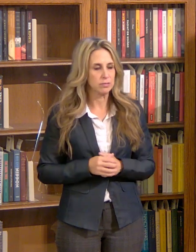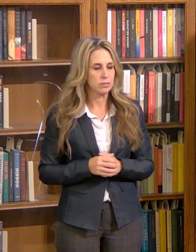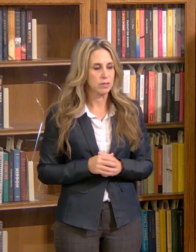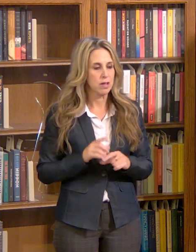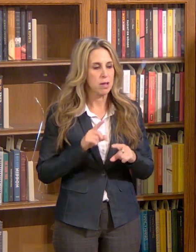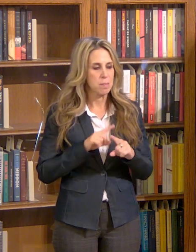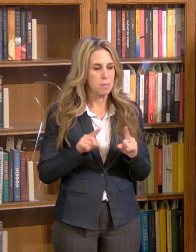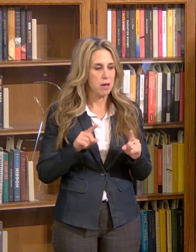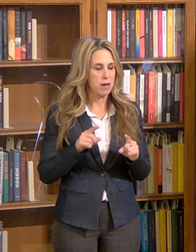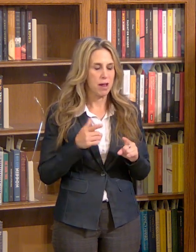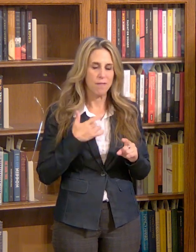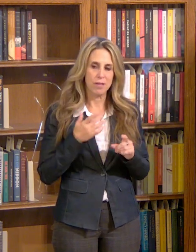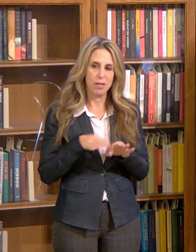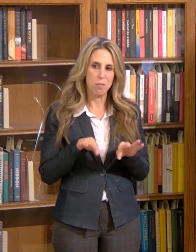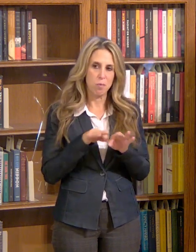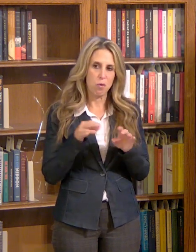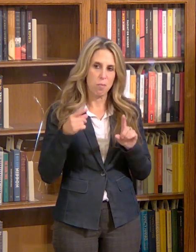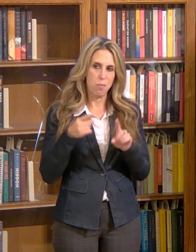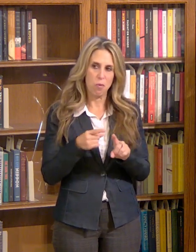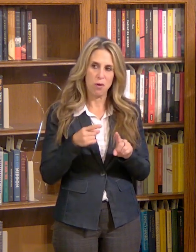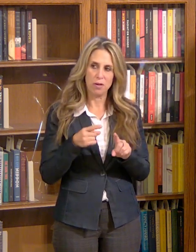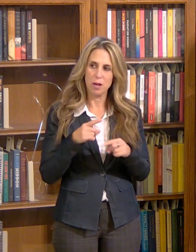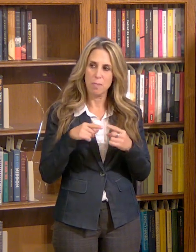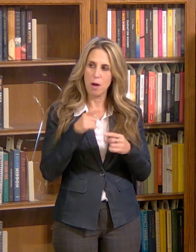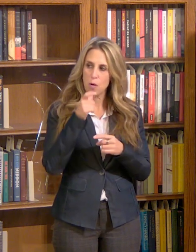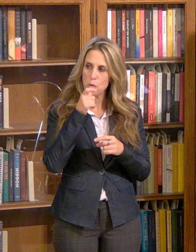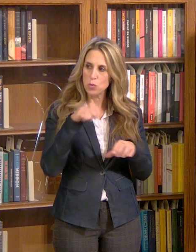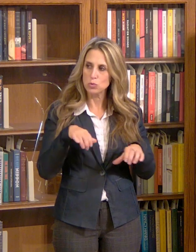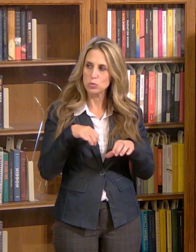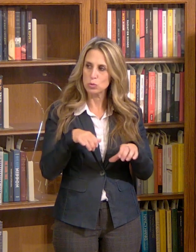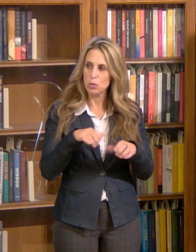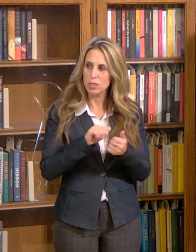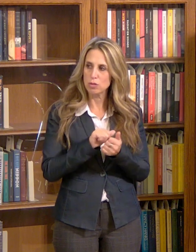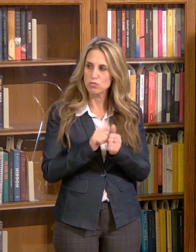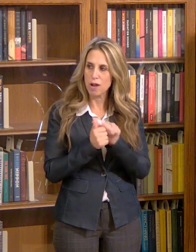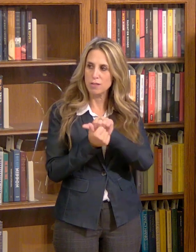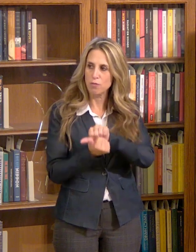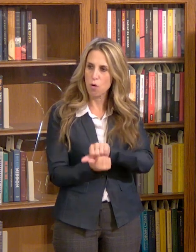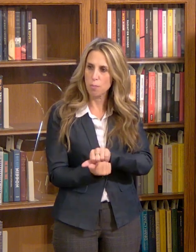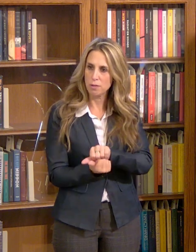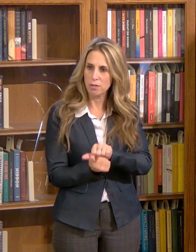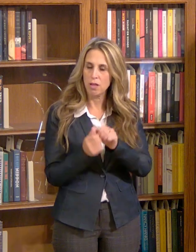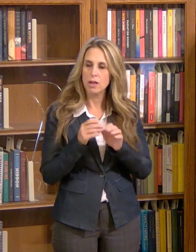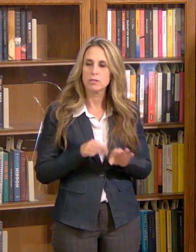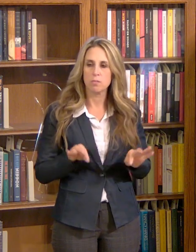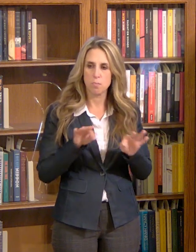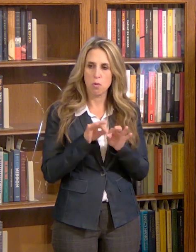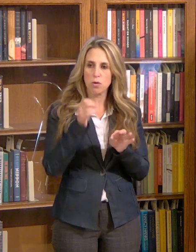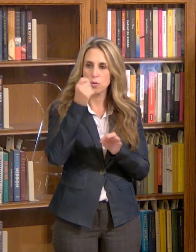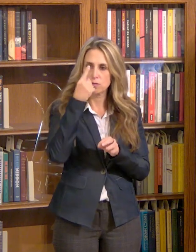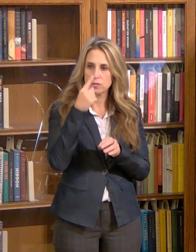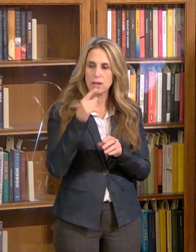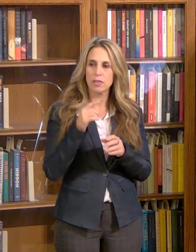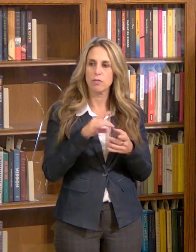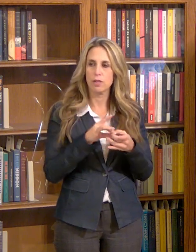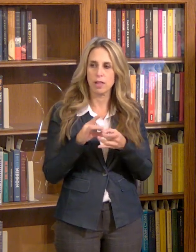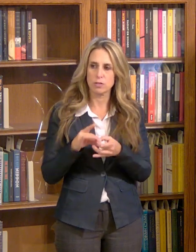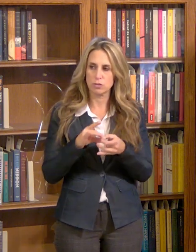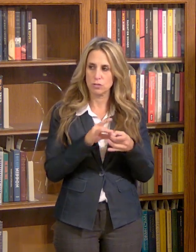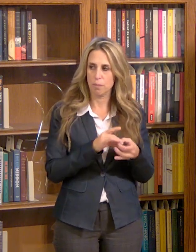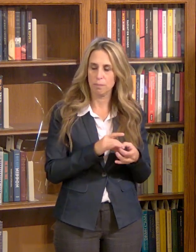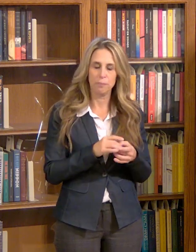do think that this this key point right about who's doing the transforming is essential to understanding that that